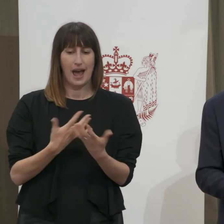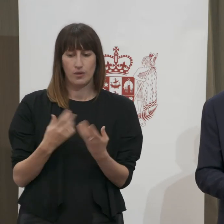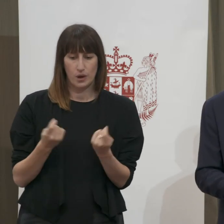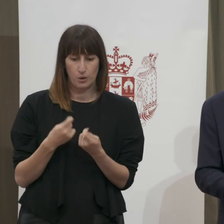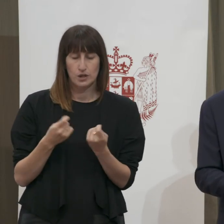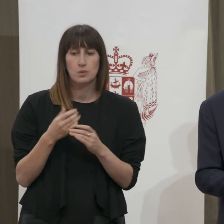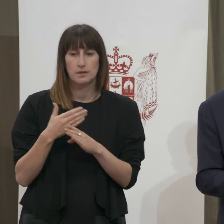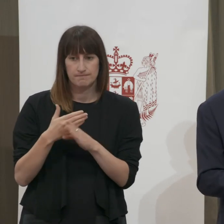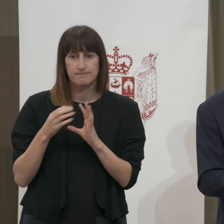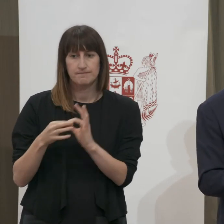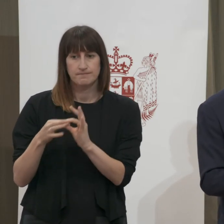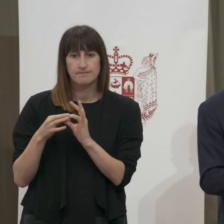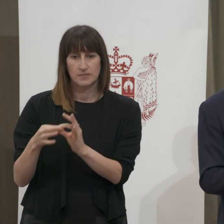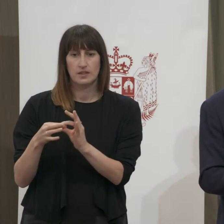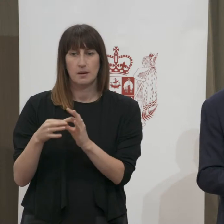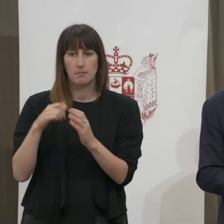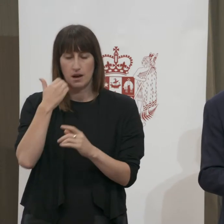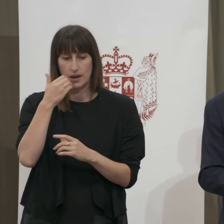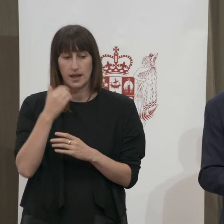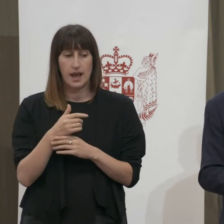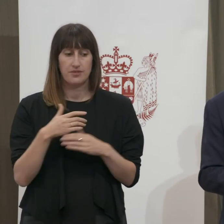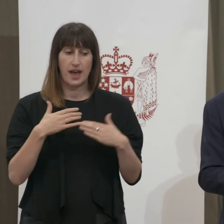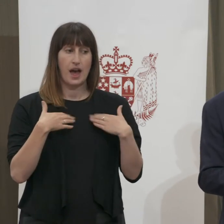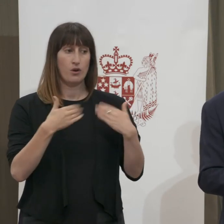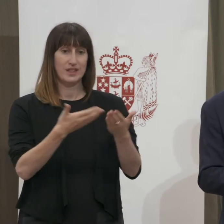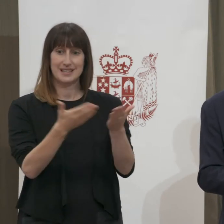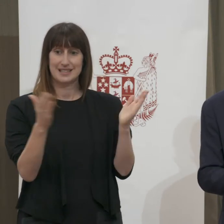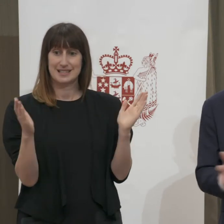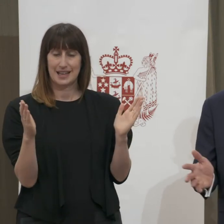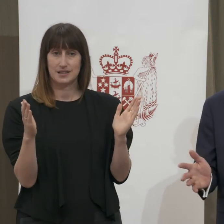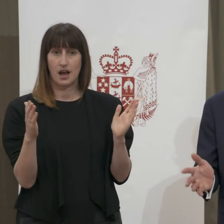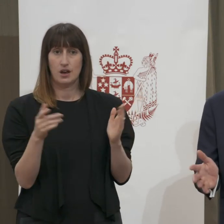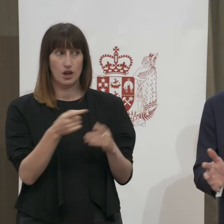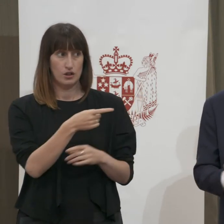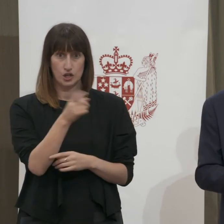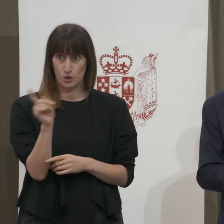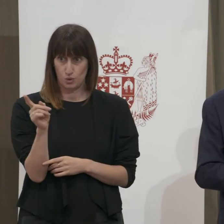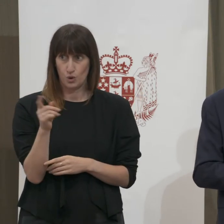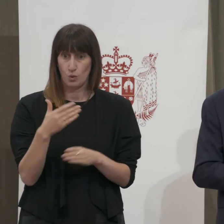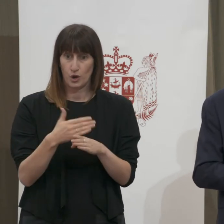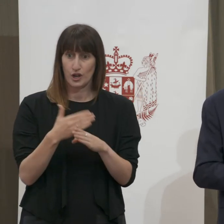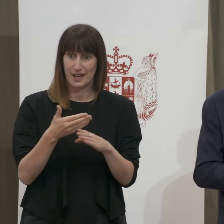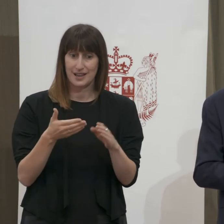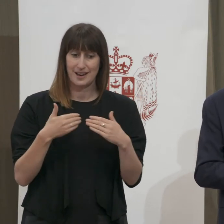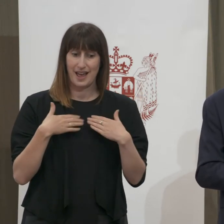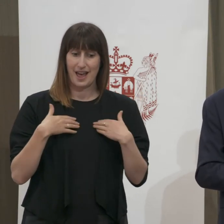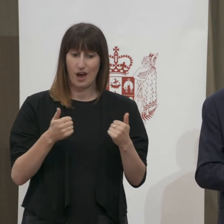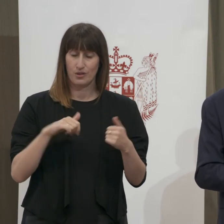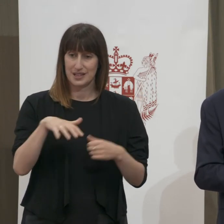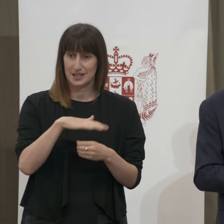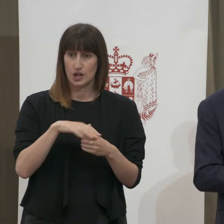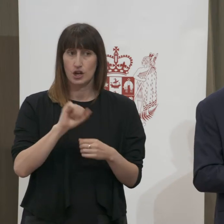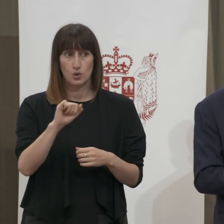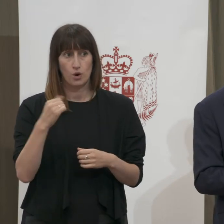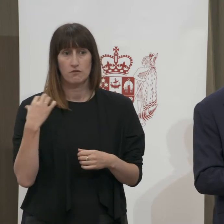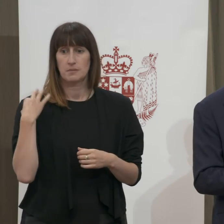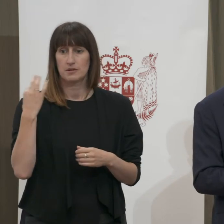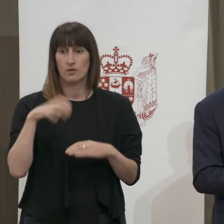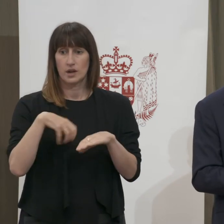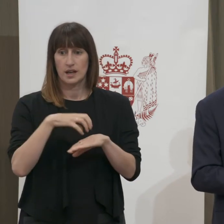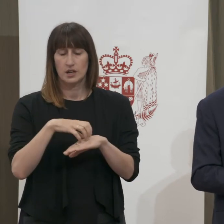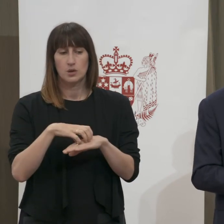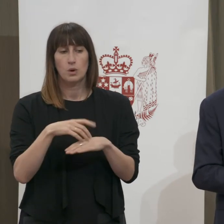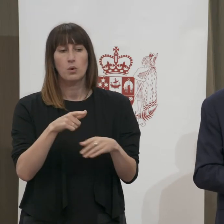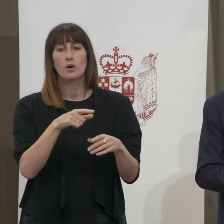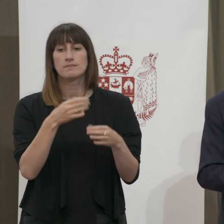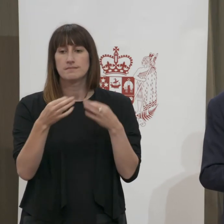operates. And we will engage with the health sector, those of you who come from the health sector and your representative organisations, on design